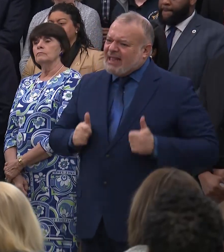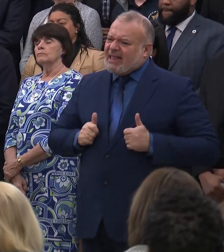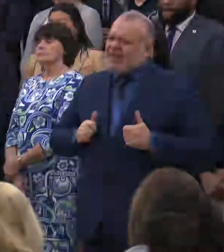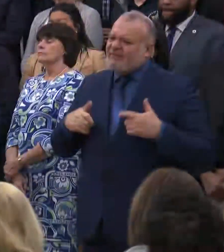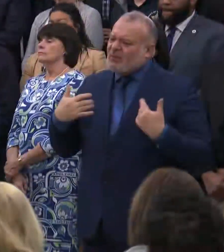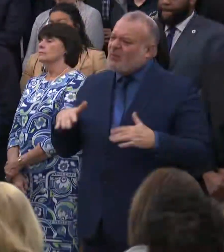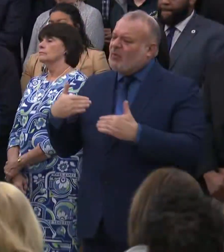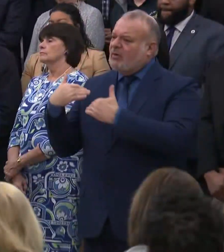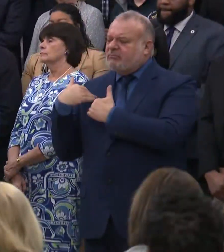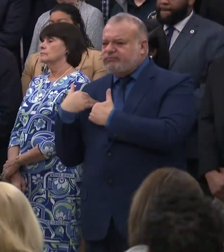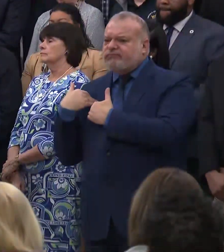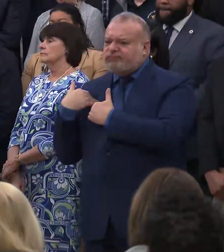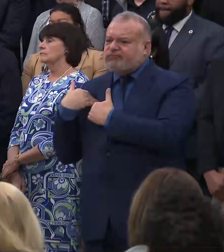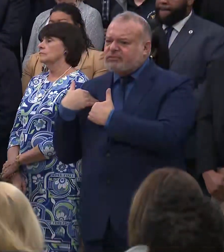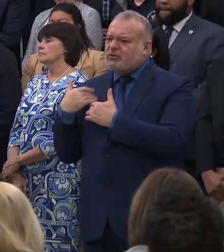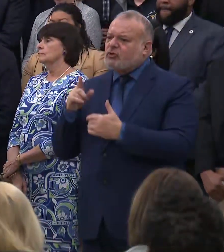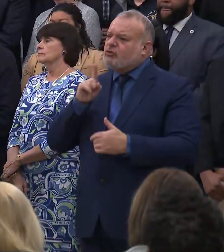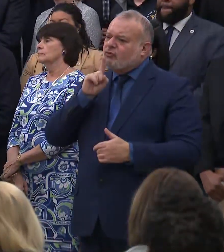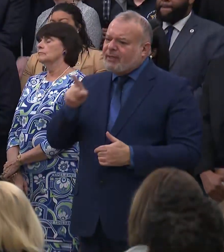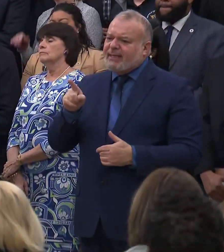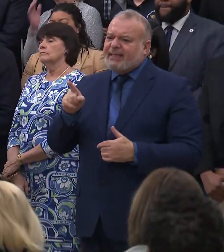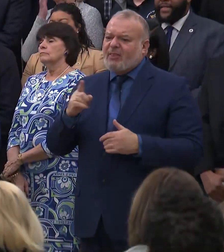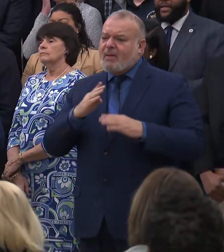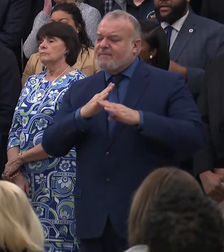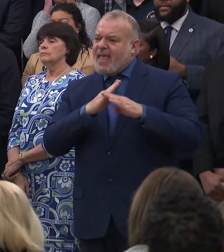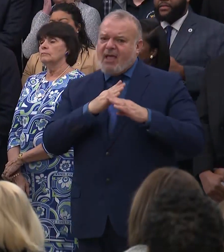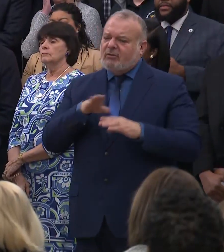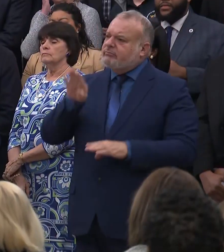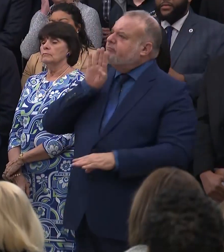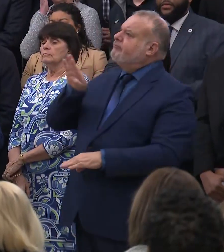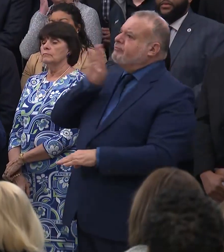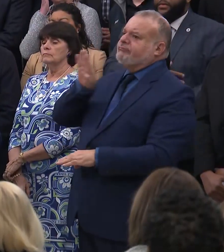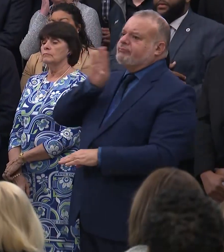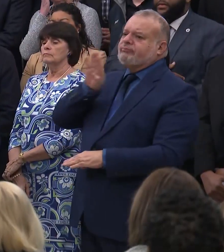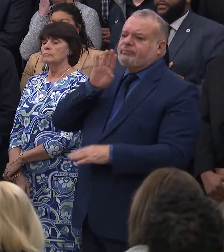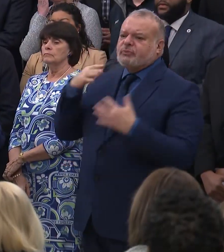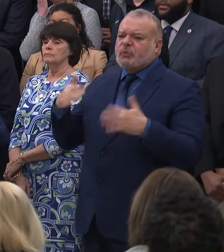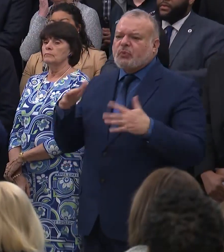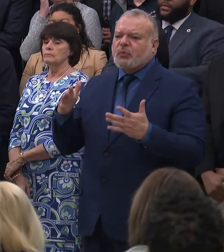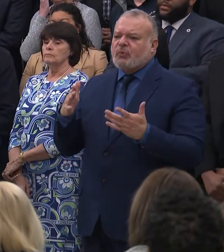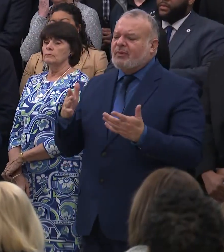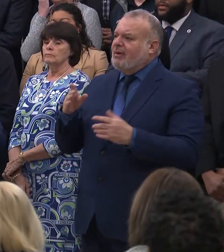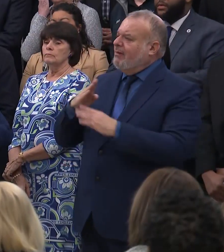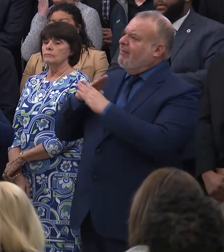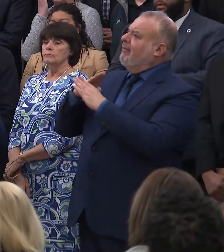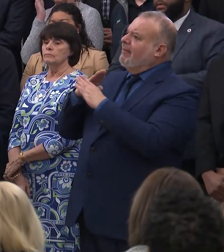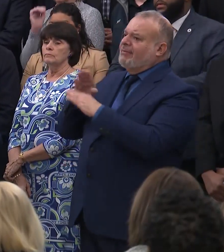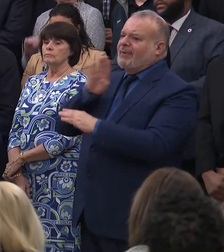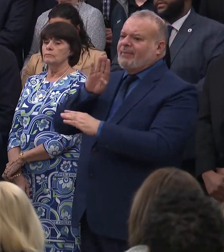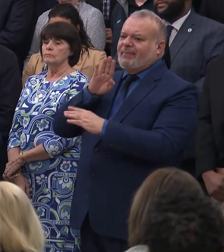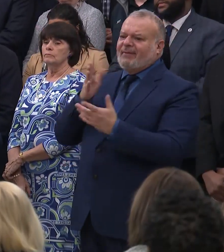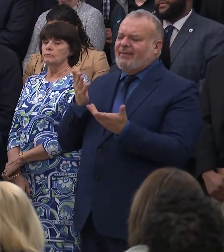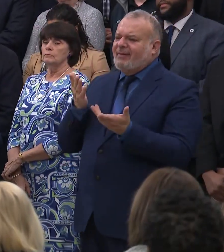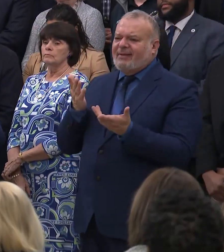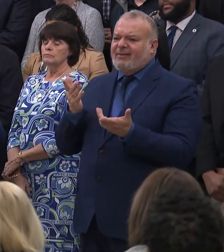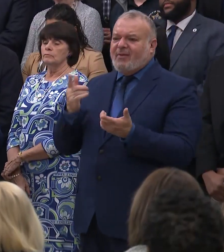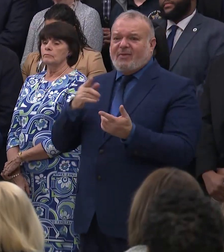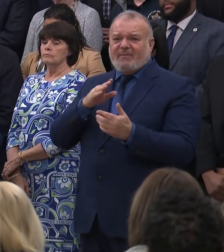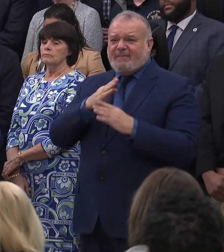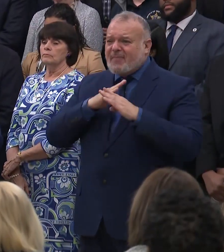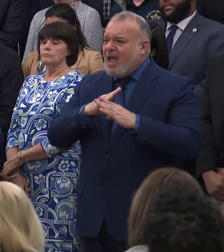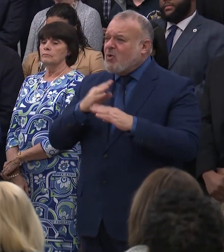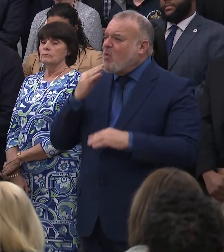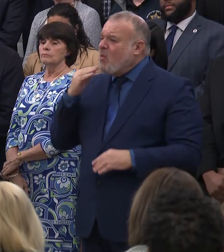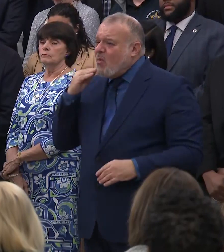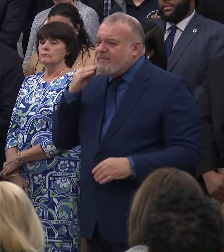real, tangible barrier impediment to success in jobs, in housing, in education, and in